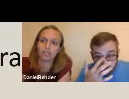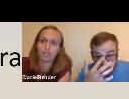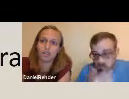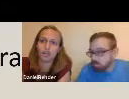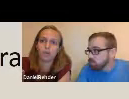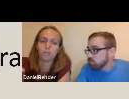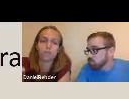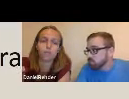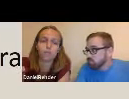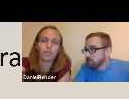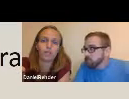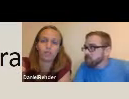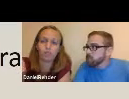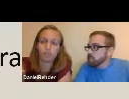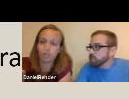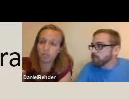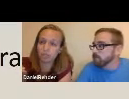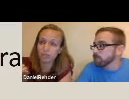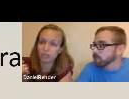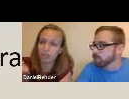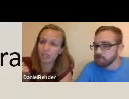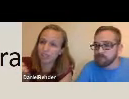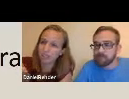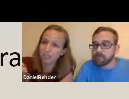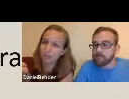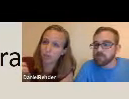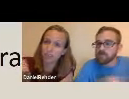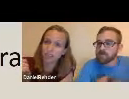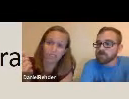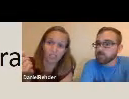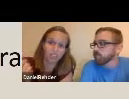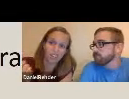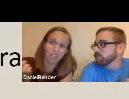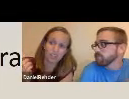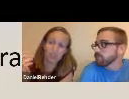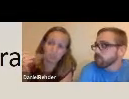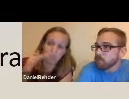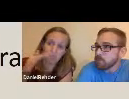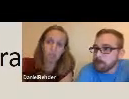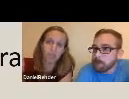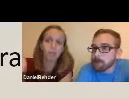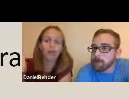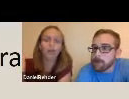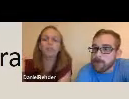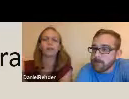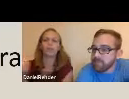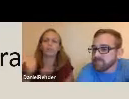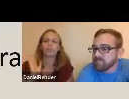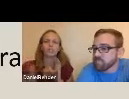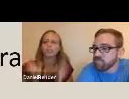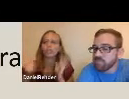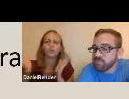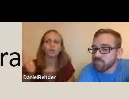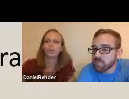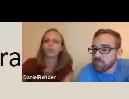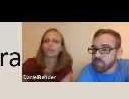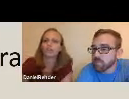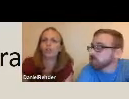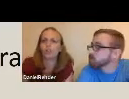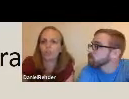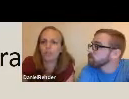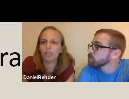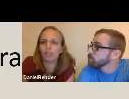language. We know little bits of ASL and we can understand pretty well, but producing it,